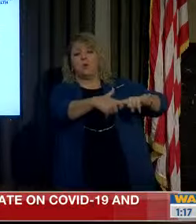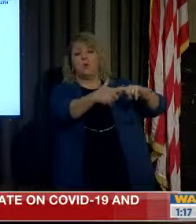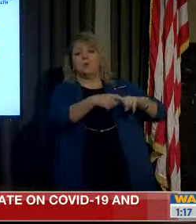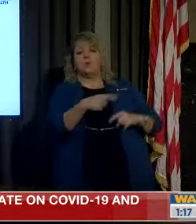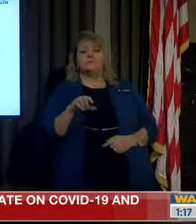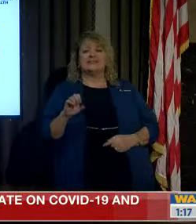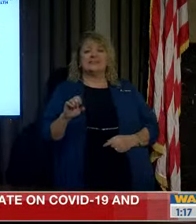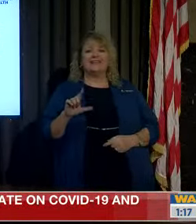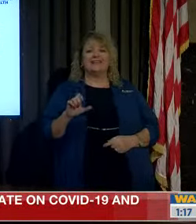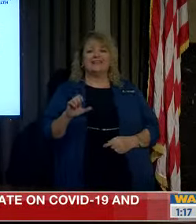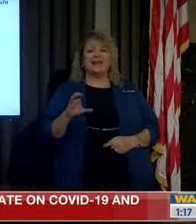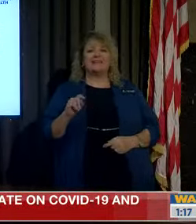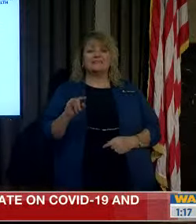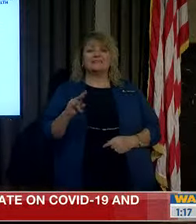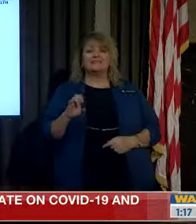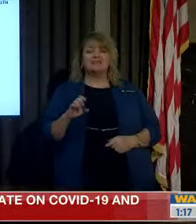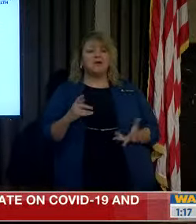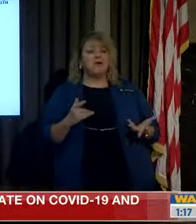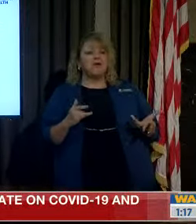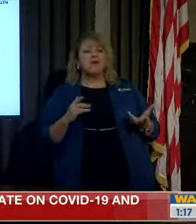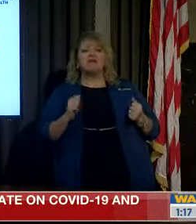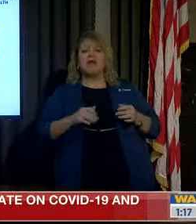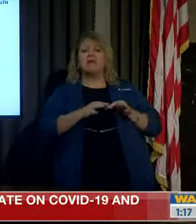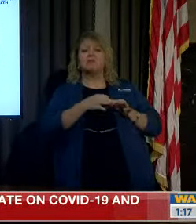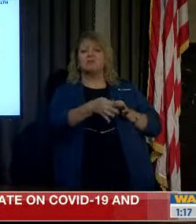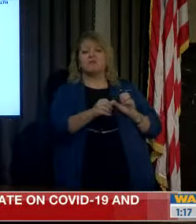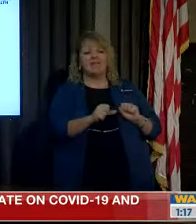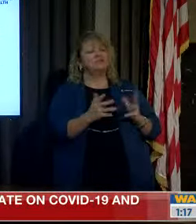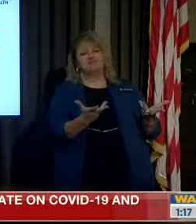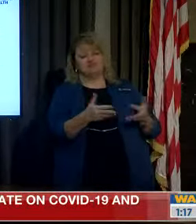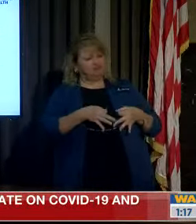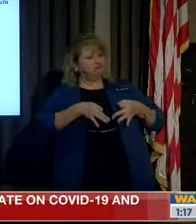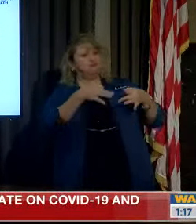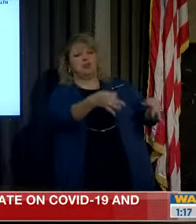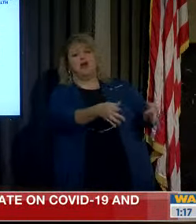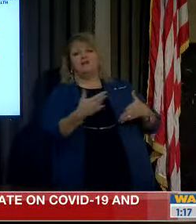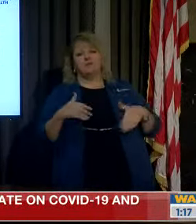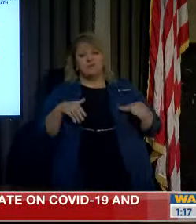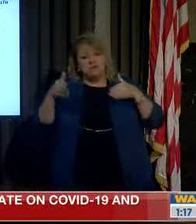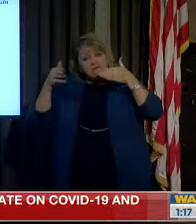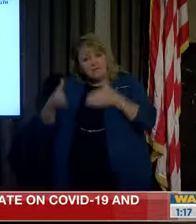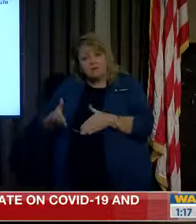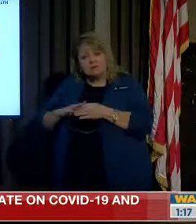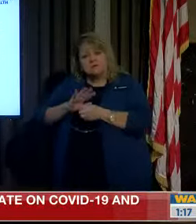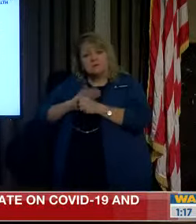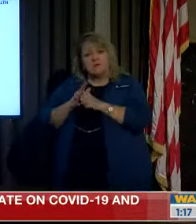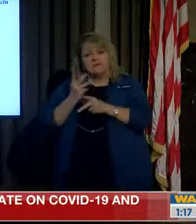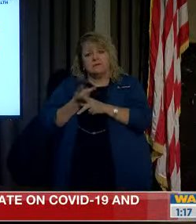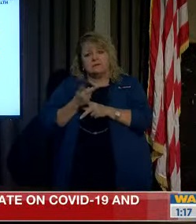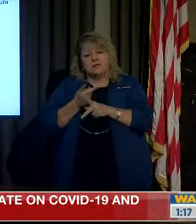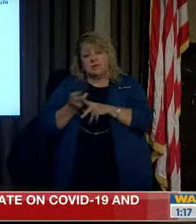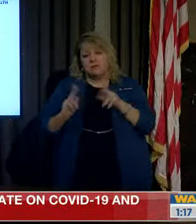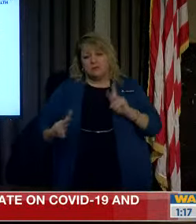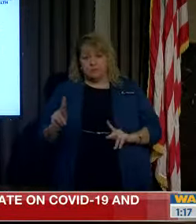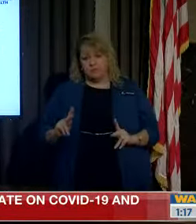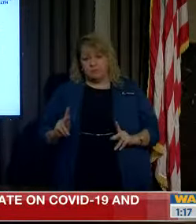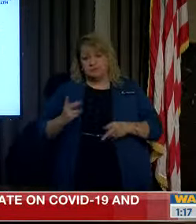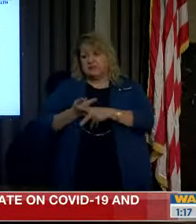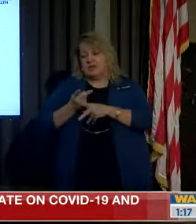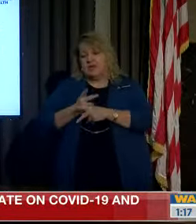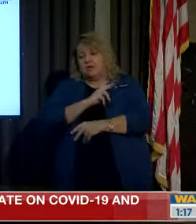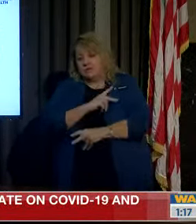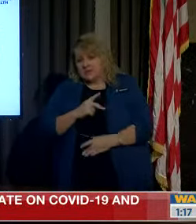hospitals. So I don't think the situation in hospitals has resolved. It's certainly better now than it was a couple weeks ago, and we hope to see